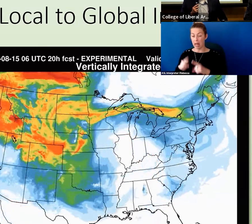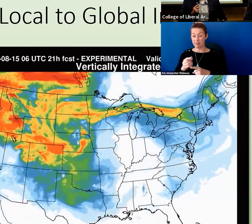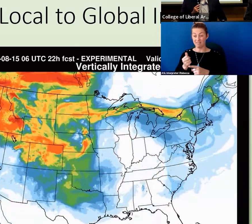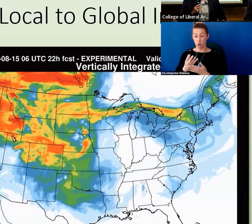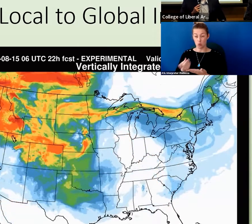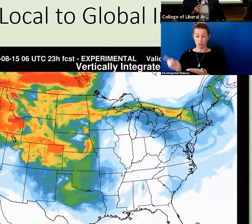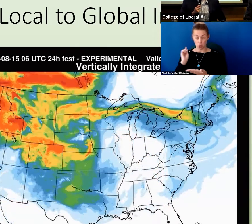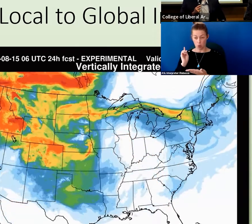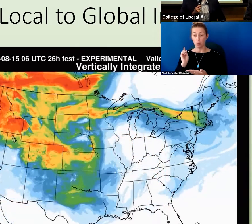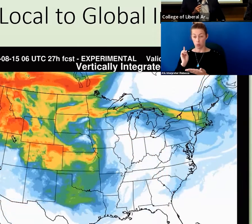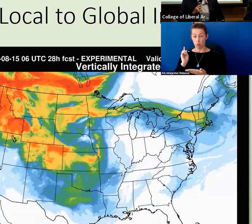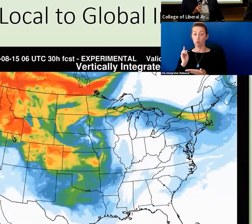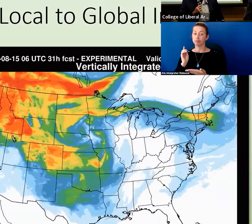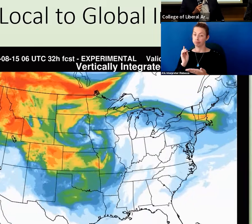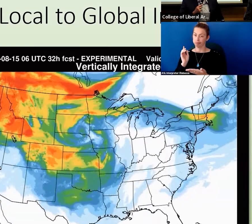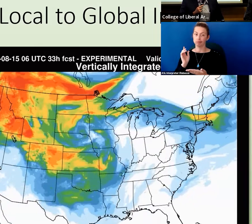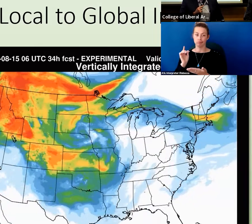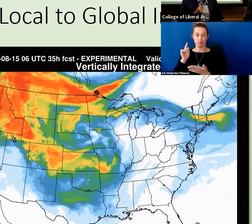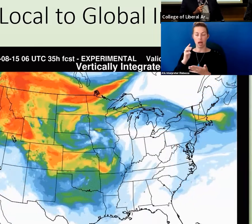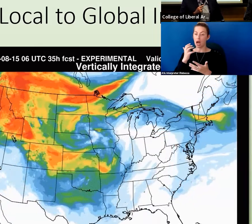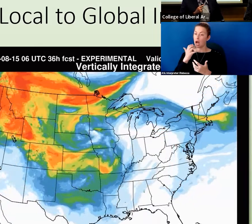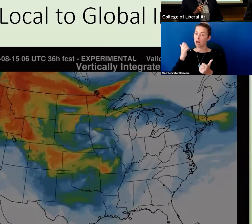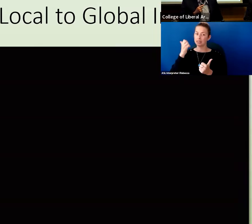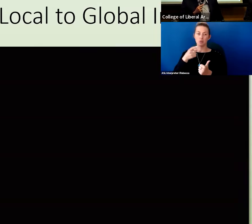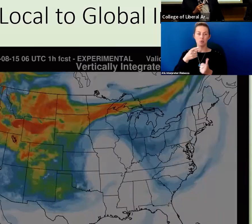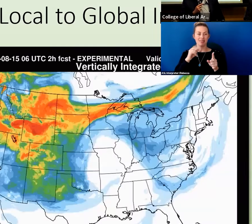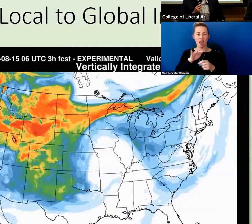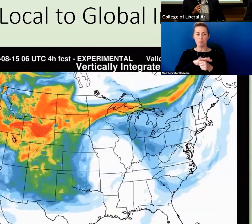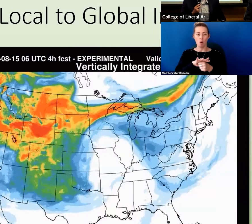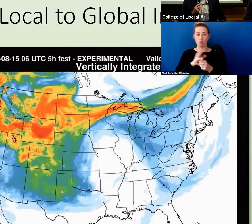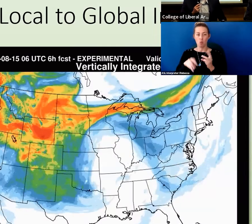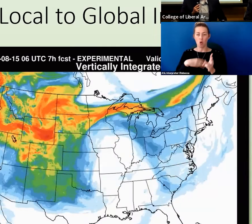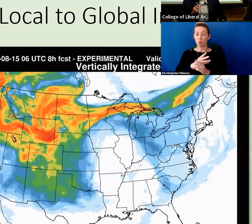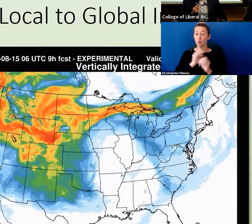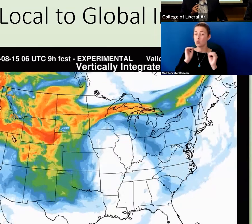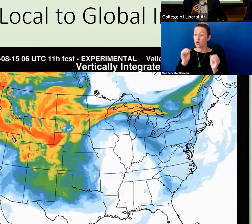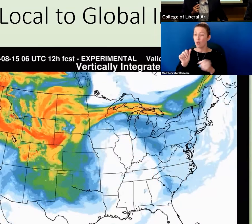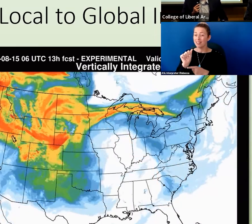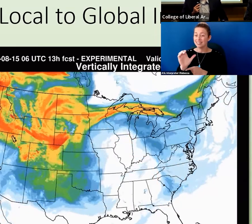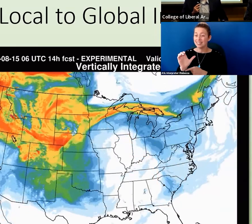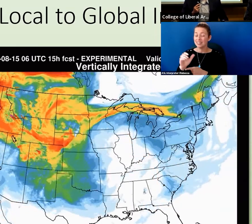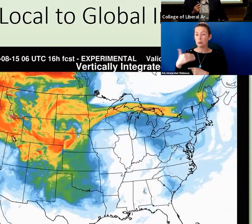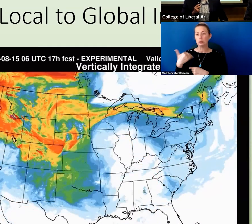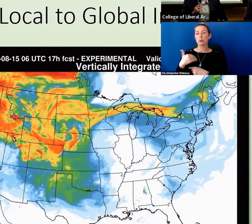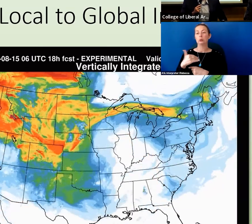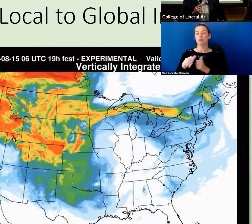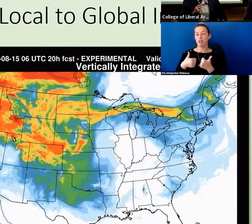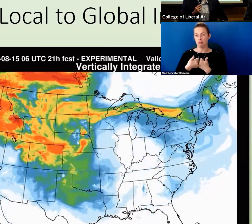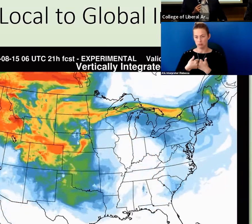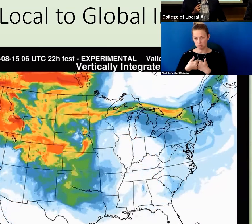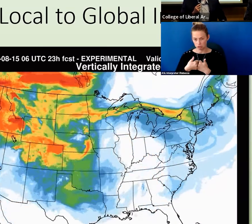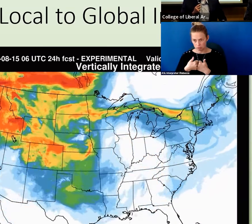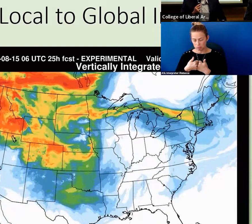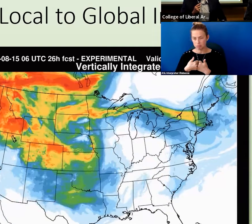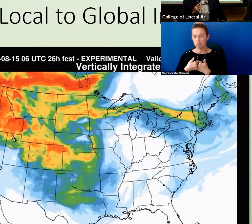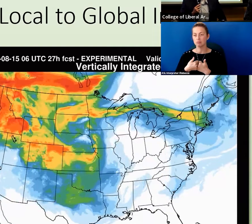record ever. This part of the world does not have air conditioning, so in terms of capacity, there is a challenge. I get uncomfortable with